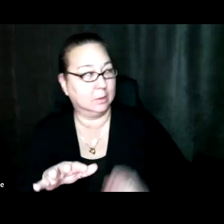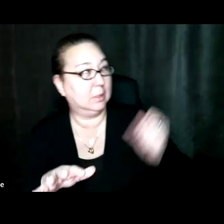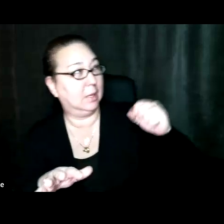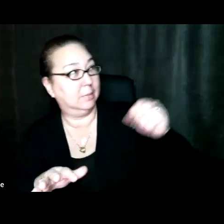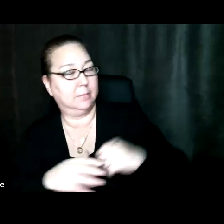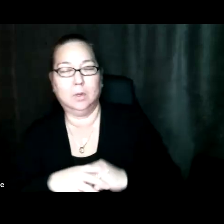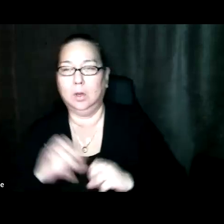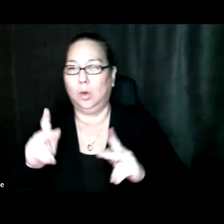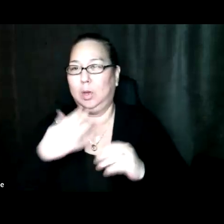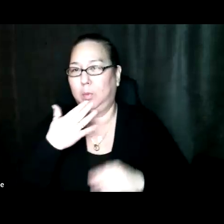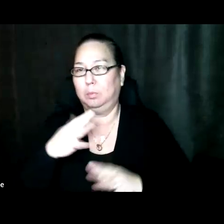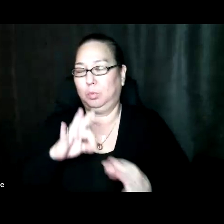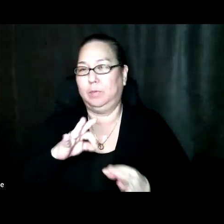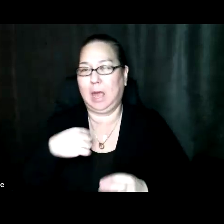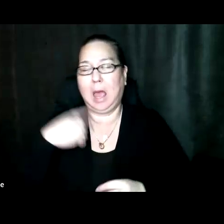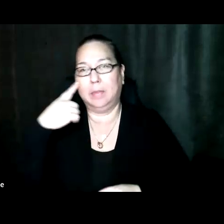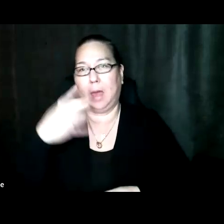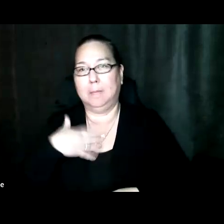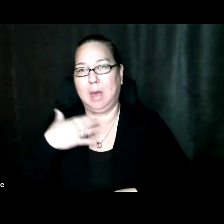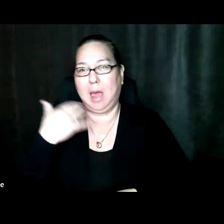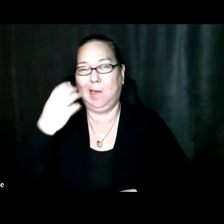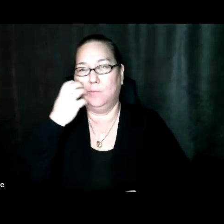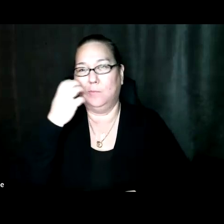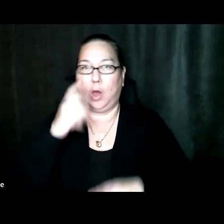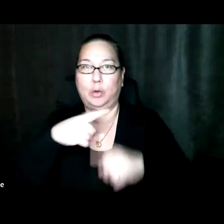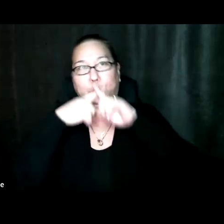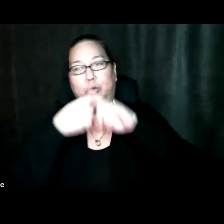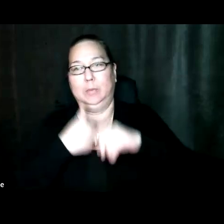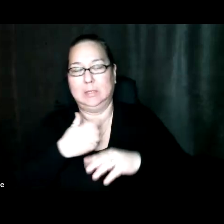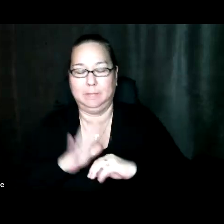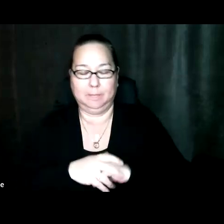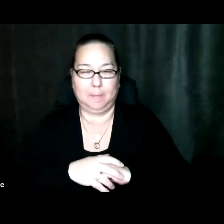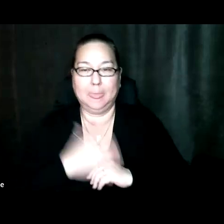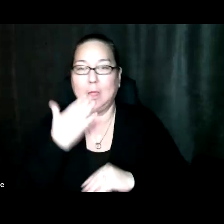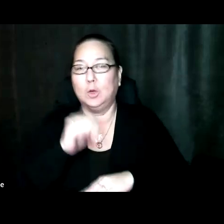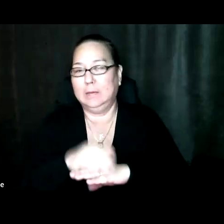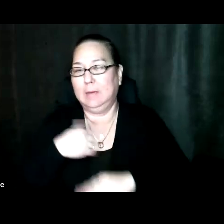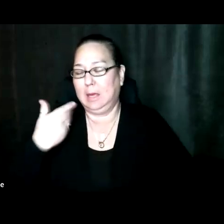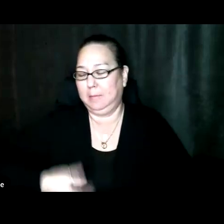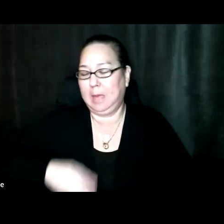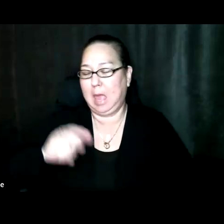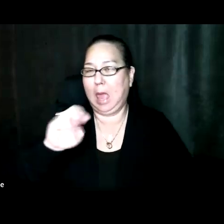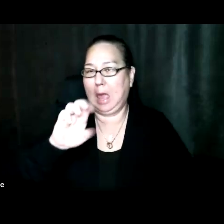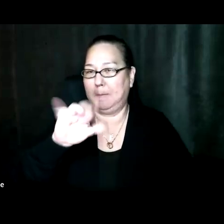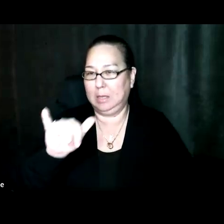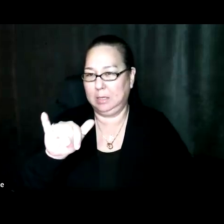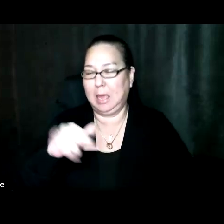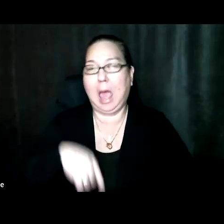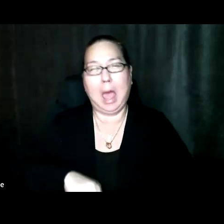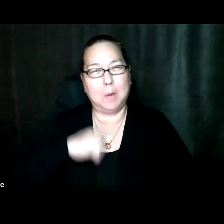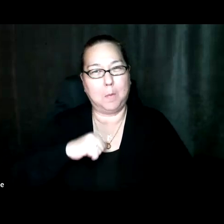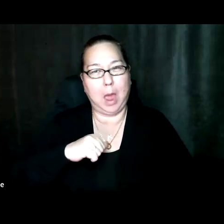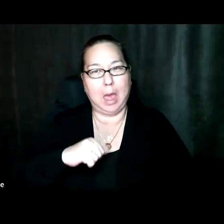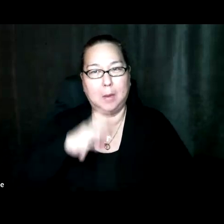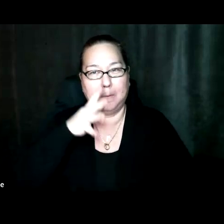you. Okay, perfect. I'm sorry. I thought my phone muted myself again. Good evening. My name is Emily Chapman, and I am the proud parent of 2 students